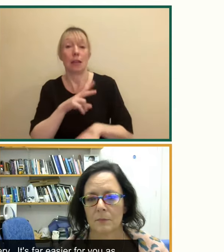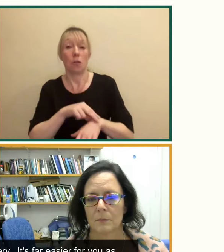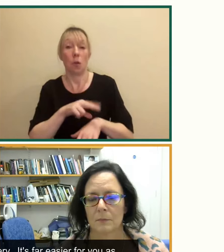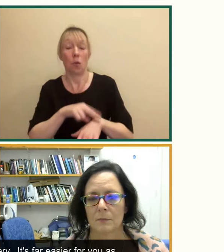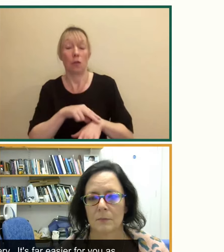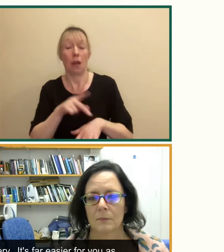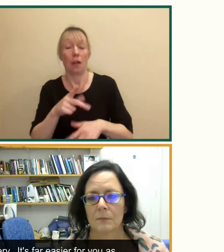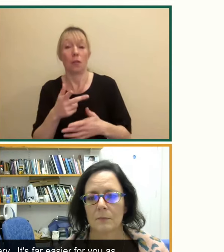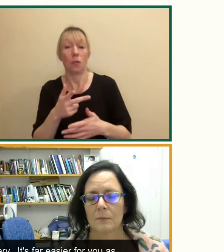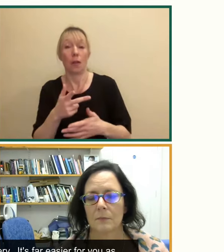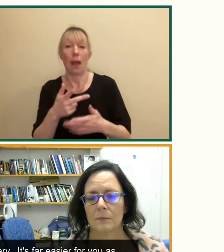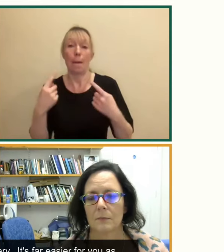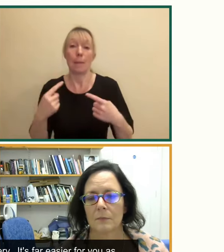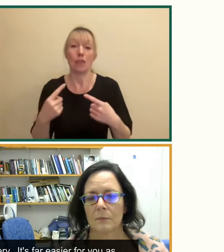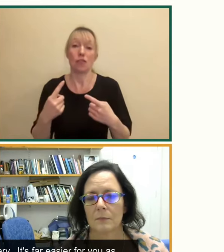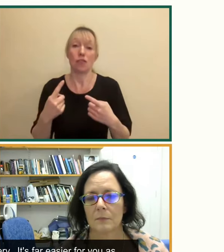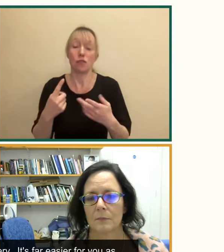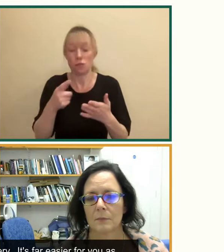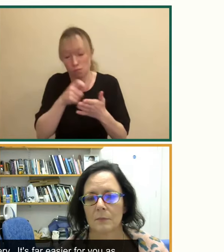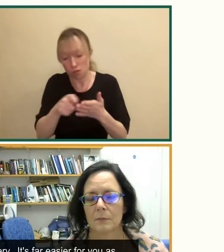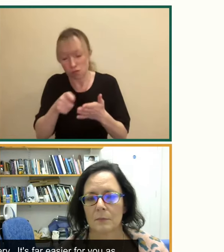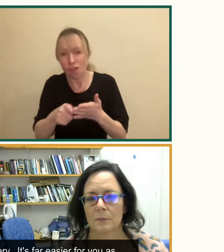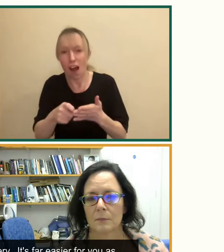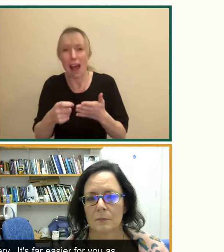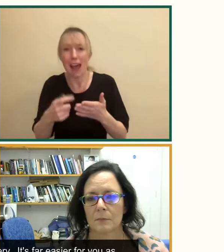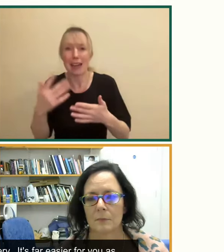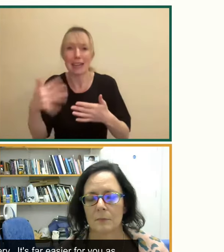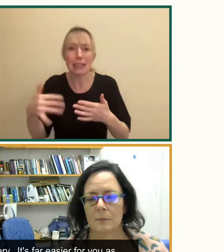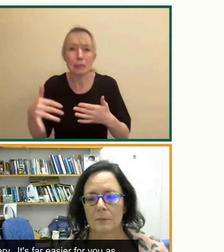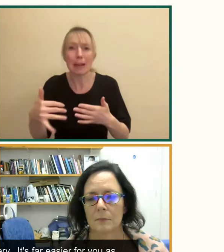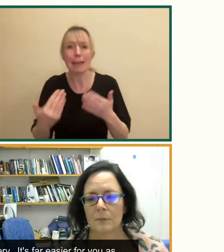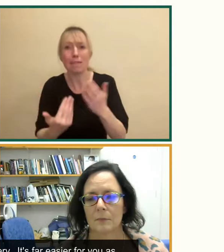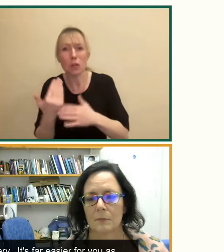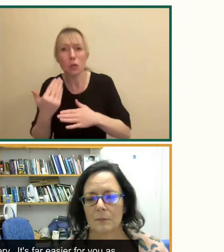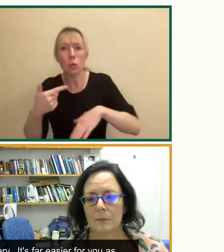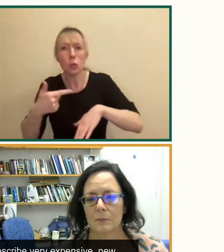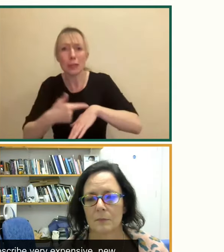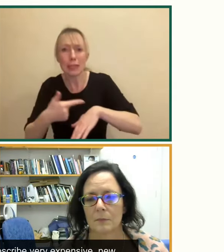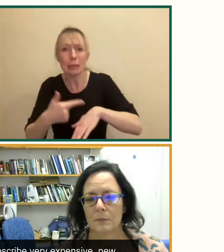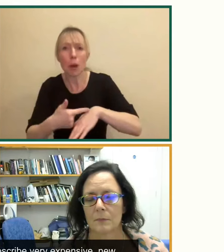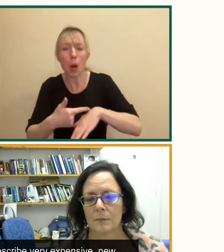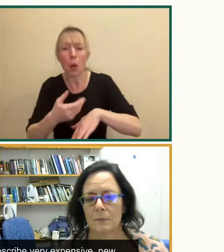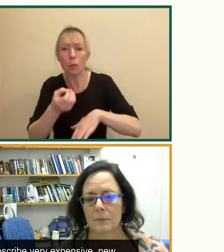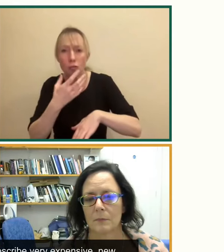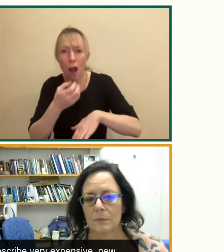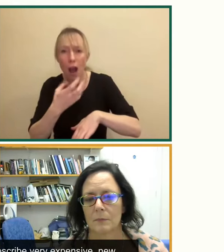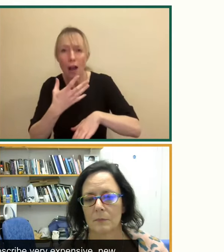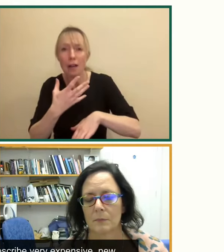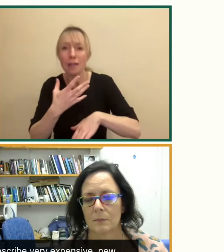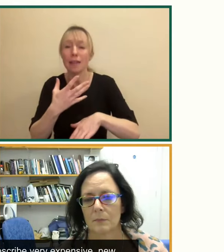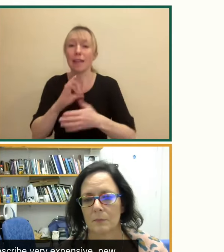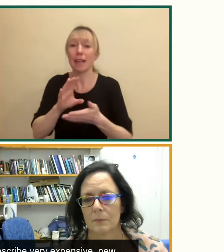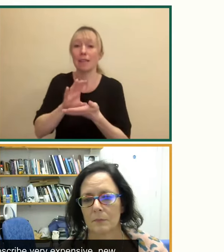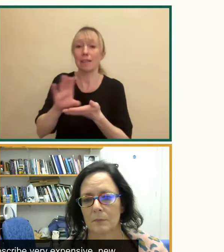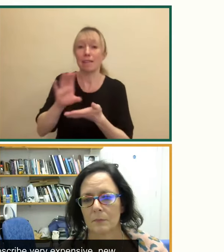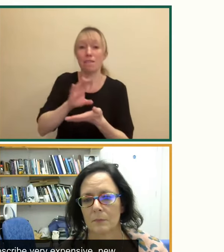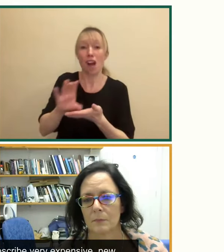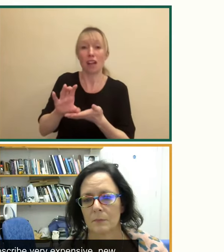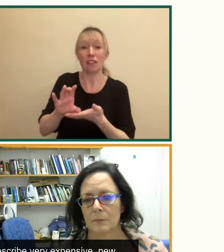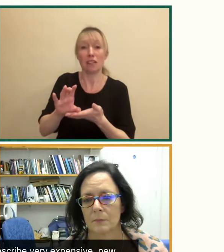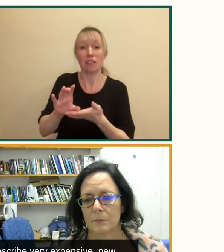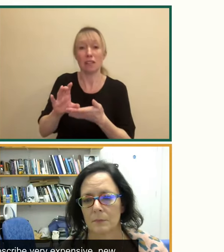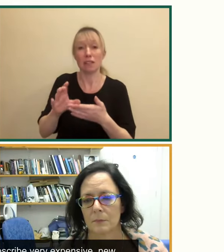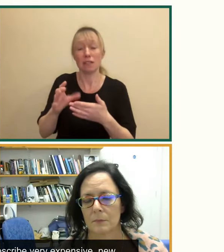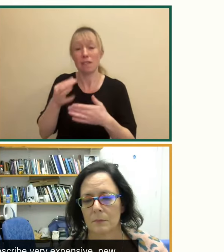permission to prescribe very expensive new experimental chemos than it is to fund a few more